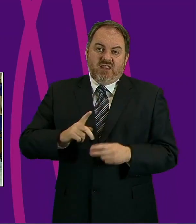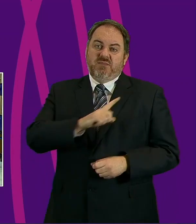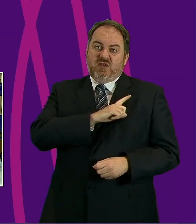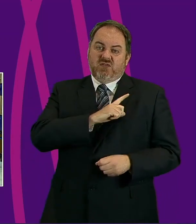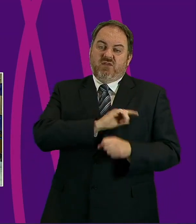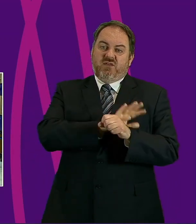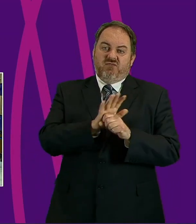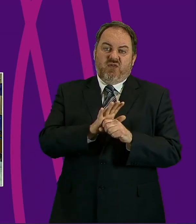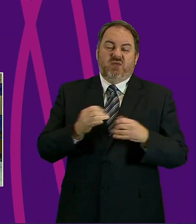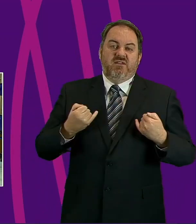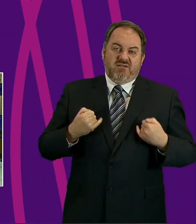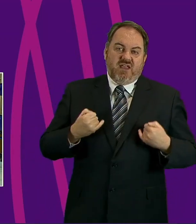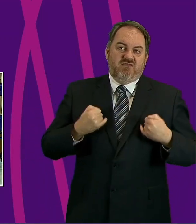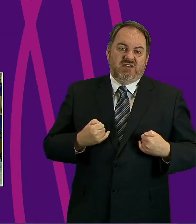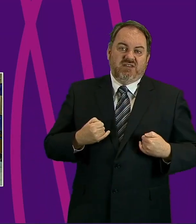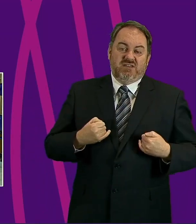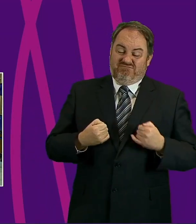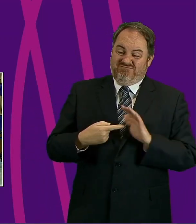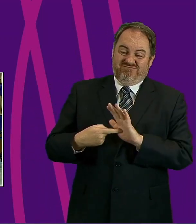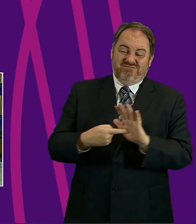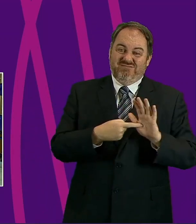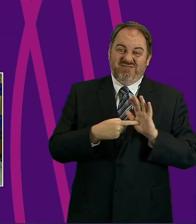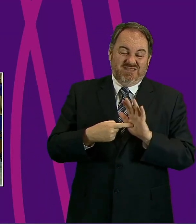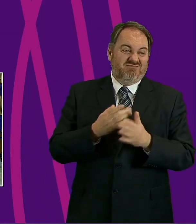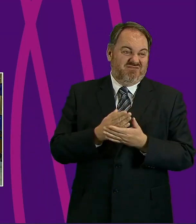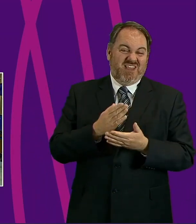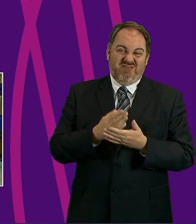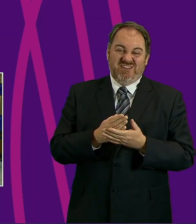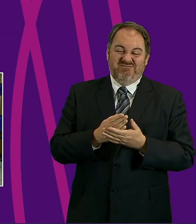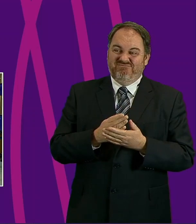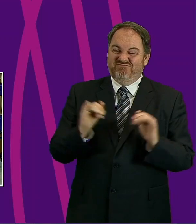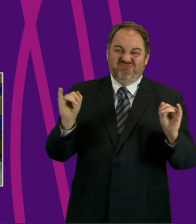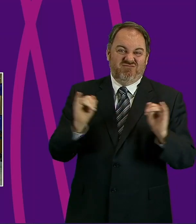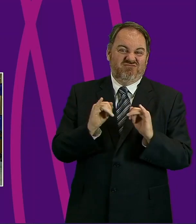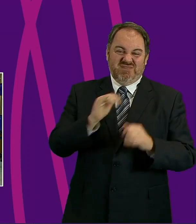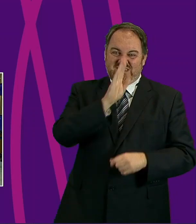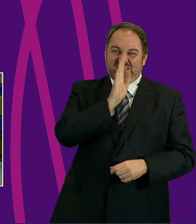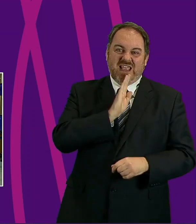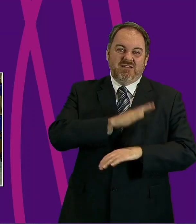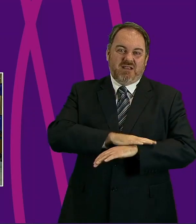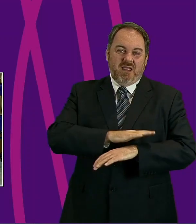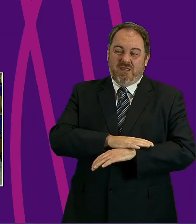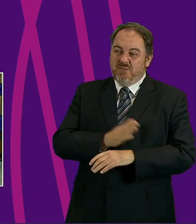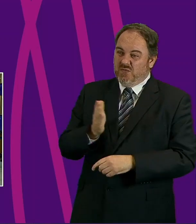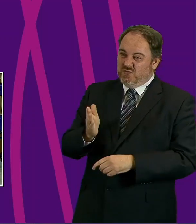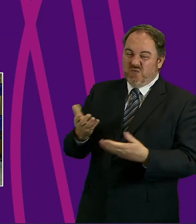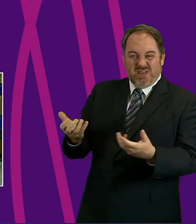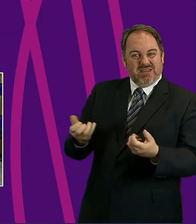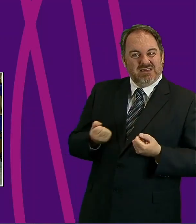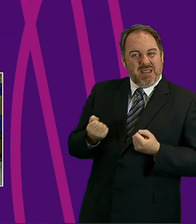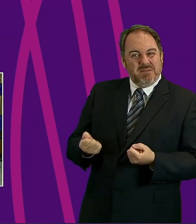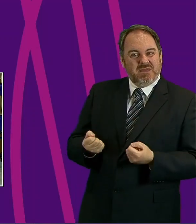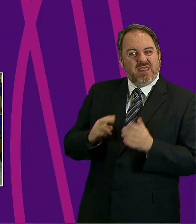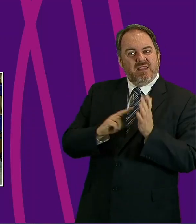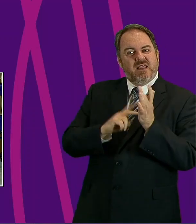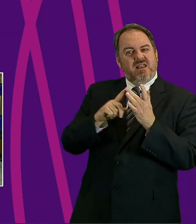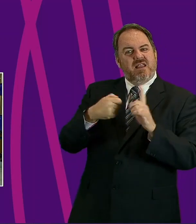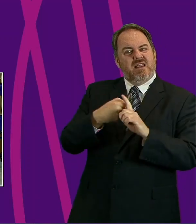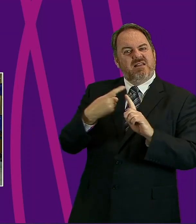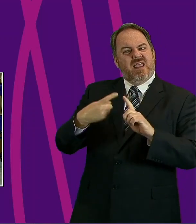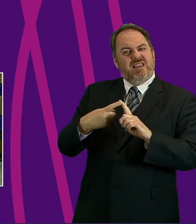enormity of this tragedy. And I wonder, in the light of that, whether the First Minister now accepts that keeping the Nike conference outbreak a